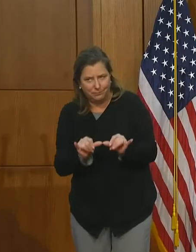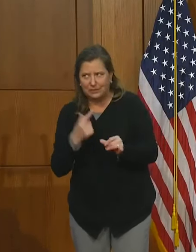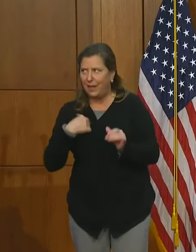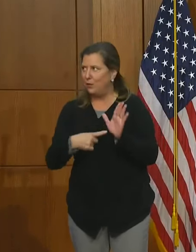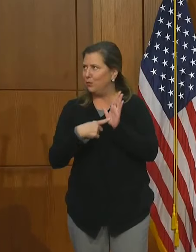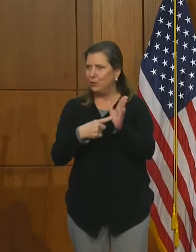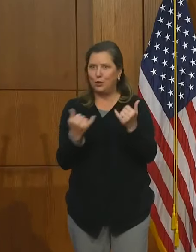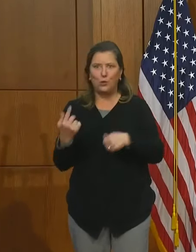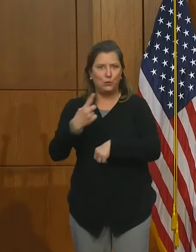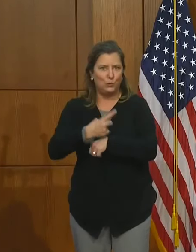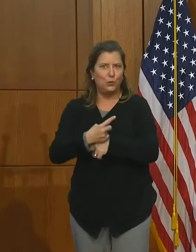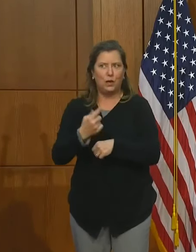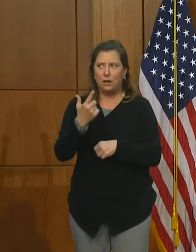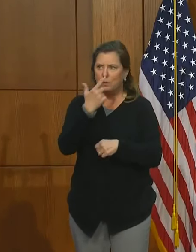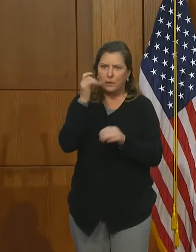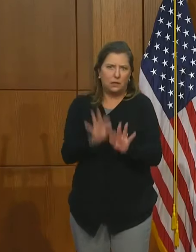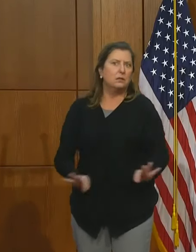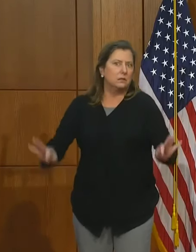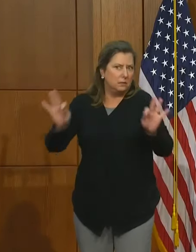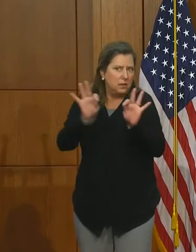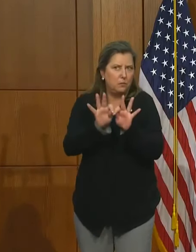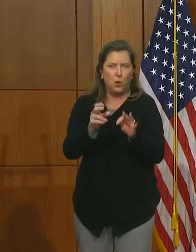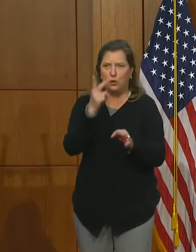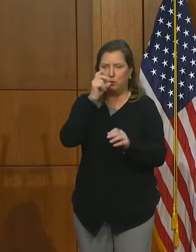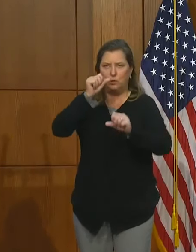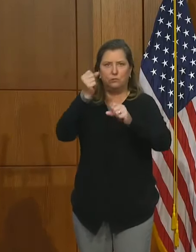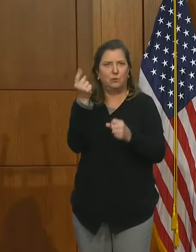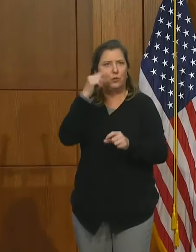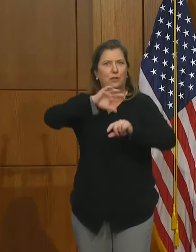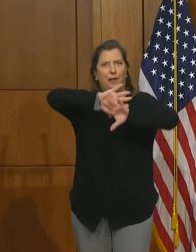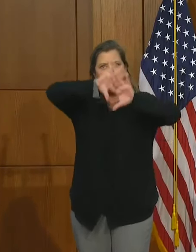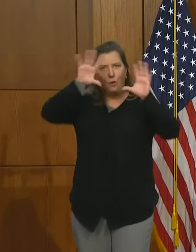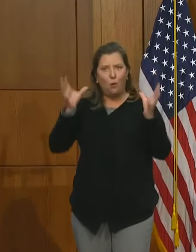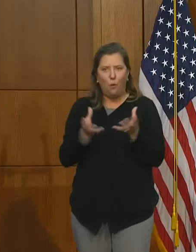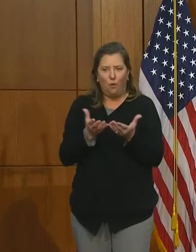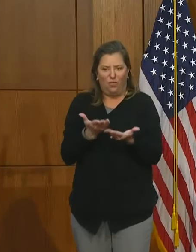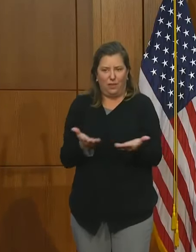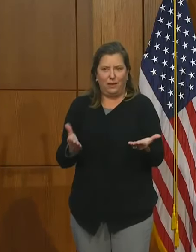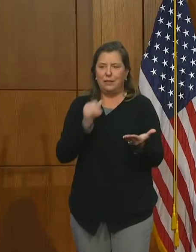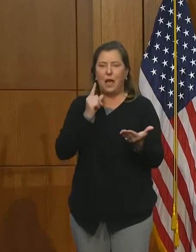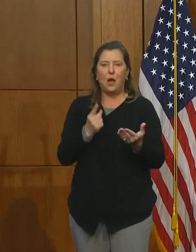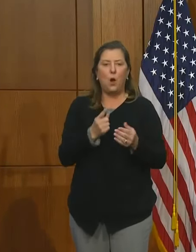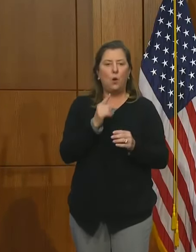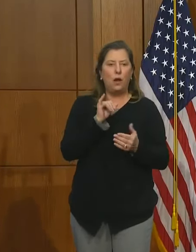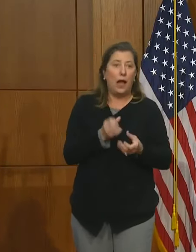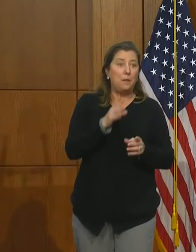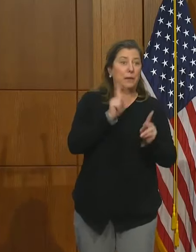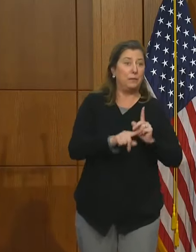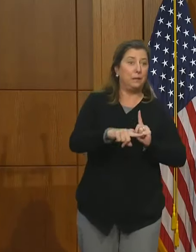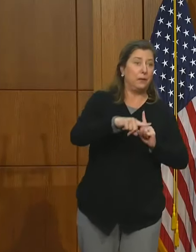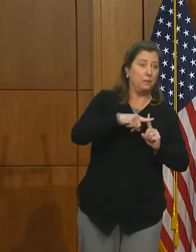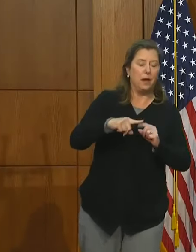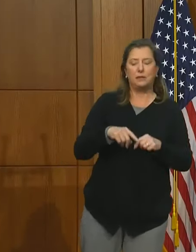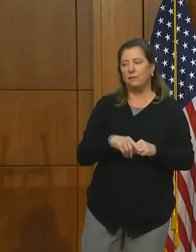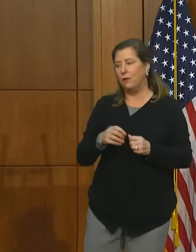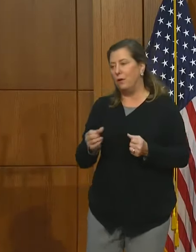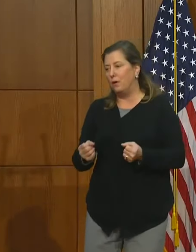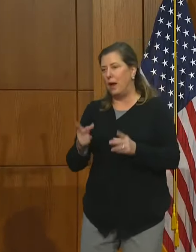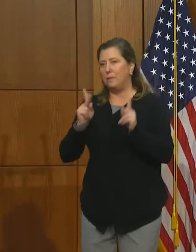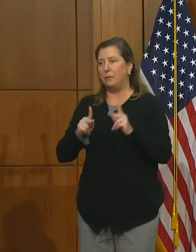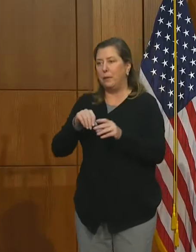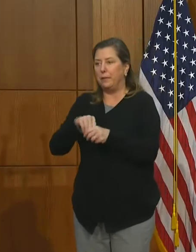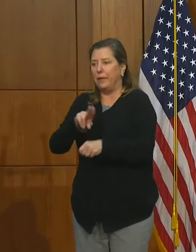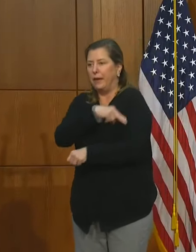displayed today, because it's important to look at the whole picture, not just a case count, not just the number of persons